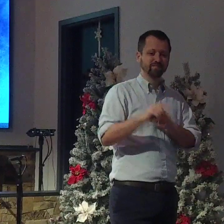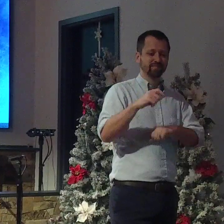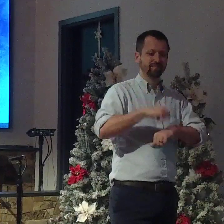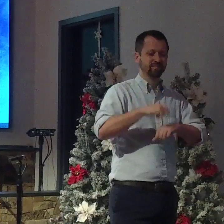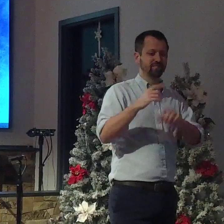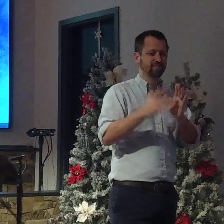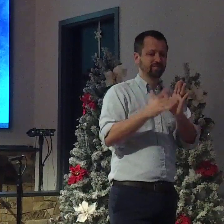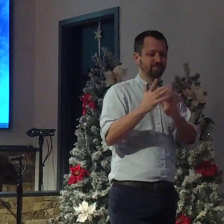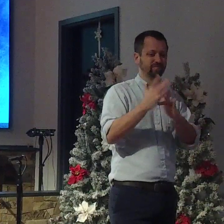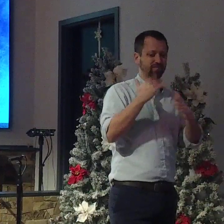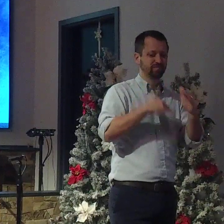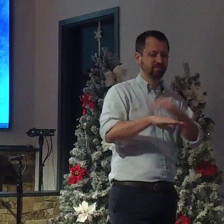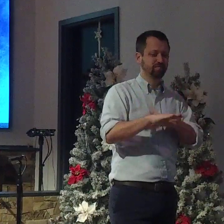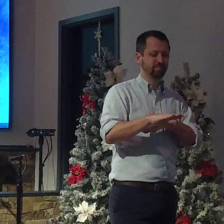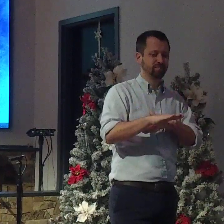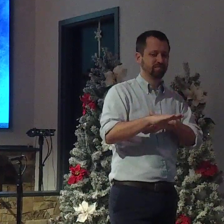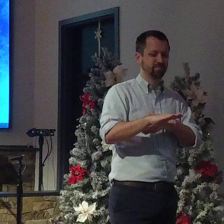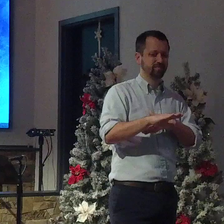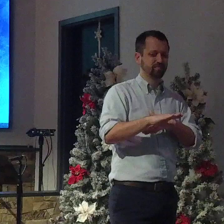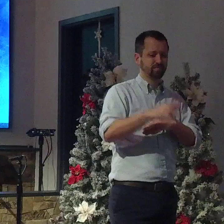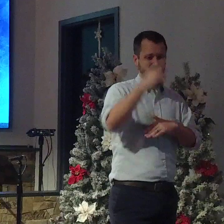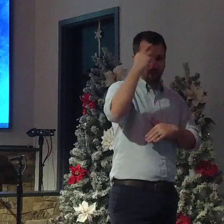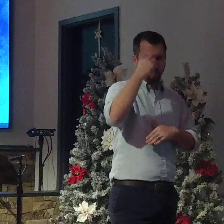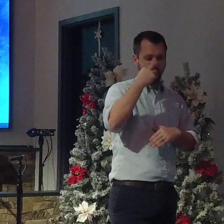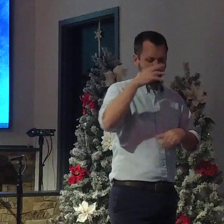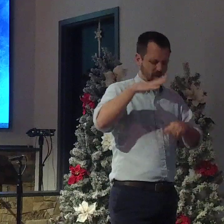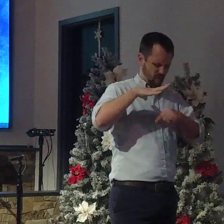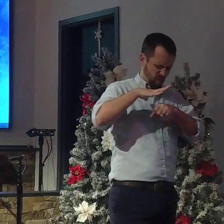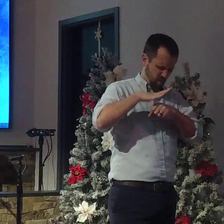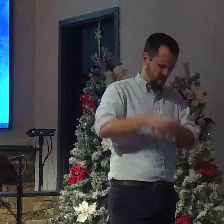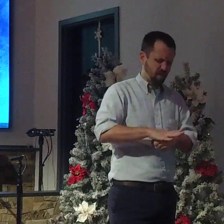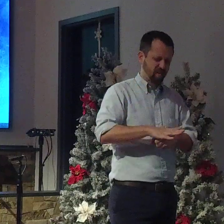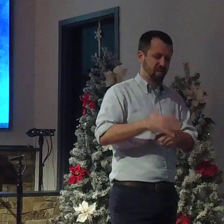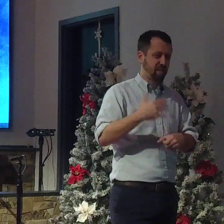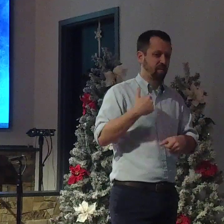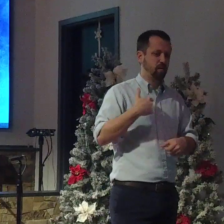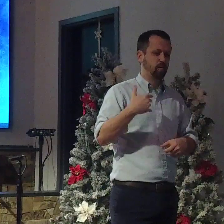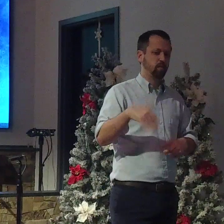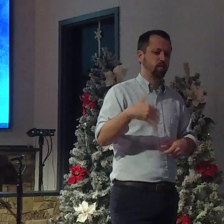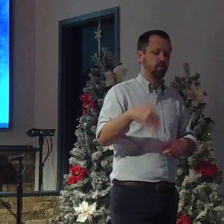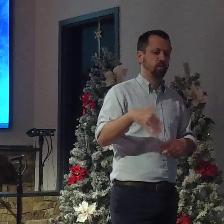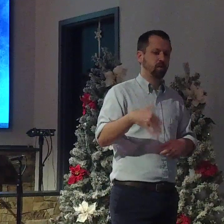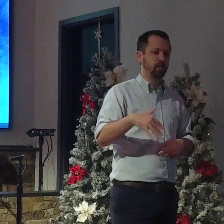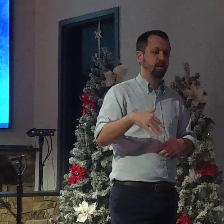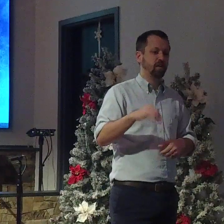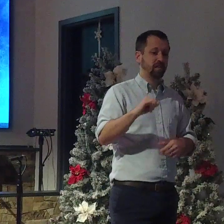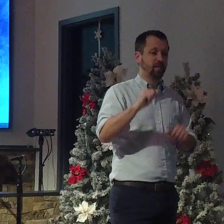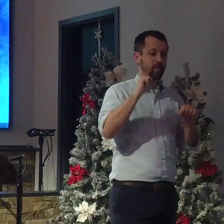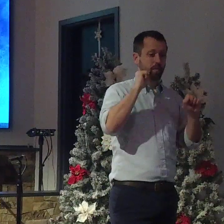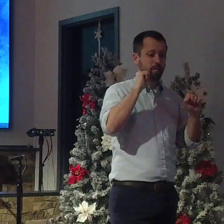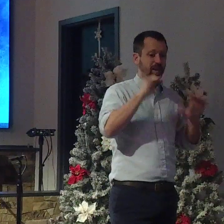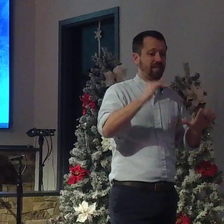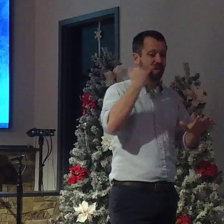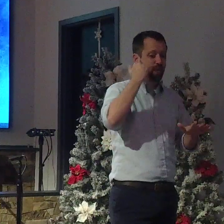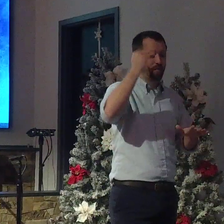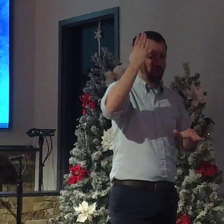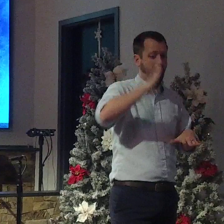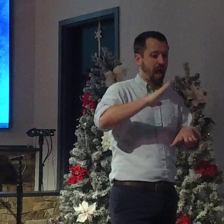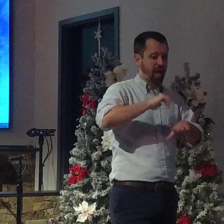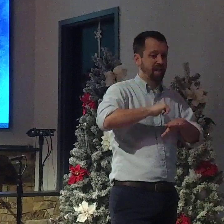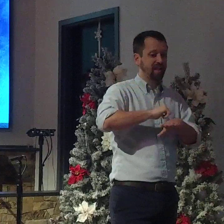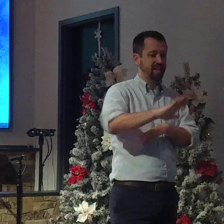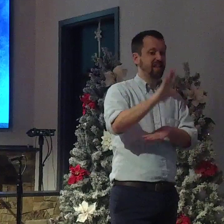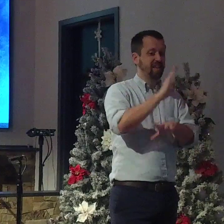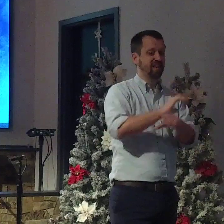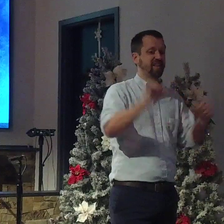Your penalty has been paid in full by Jesus on the cross. But sinning after salvation still has consequences in